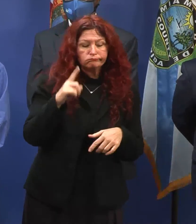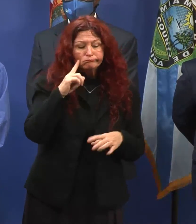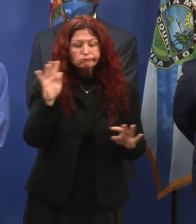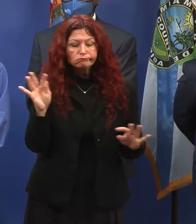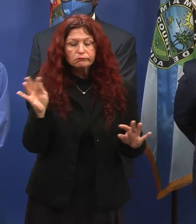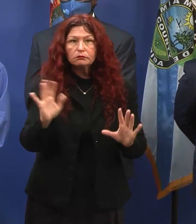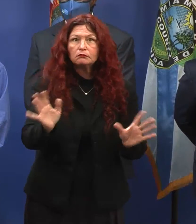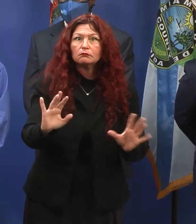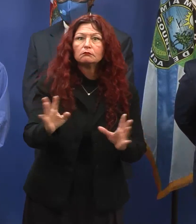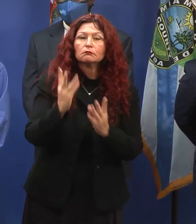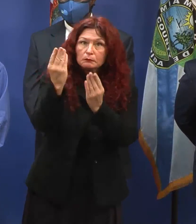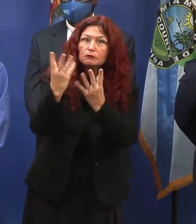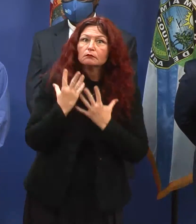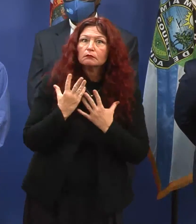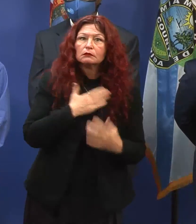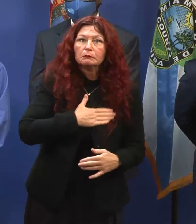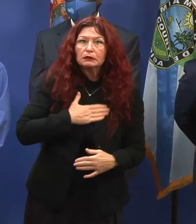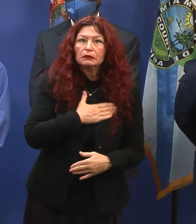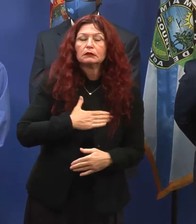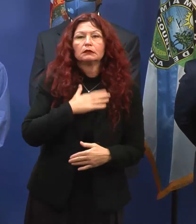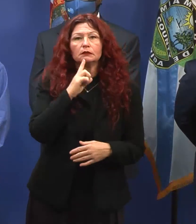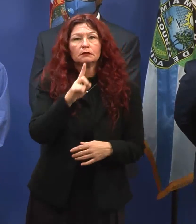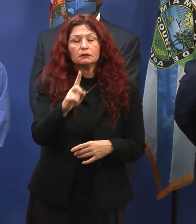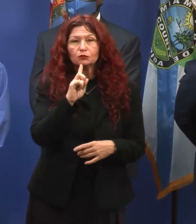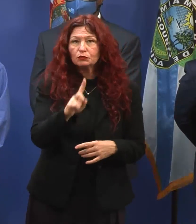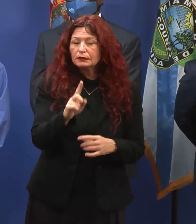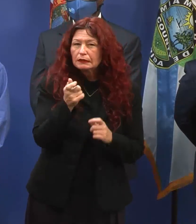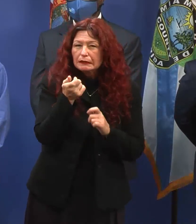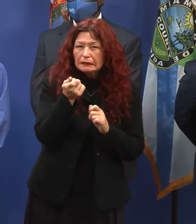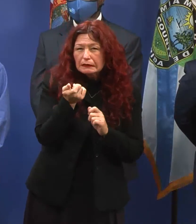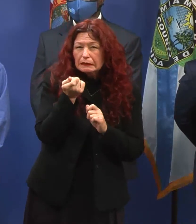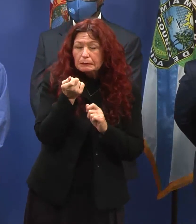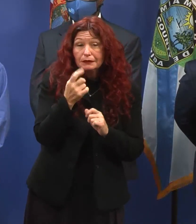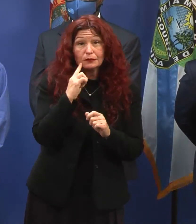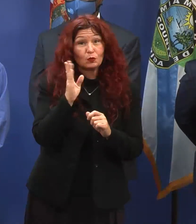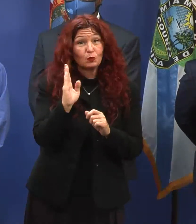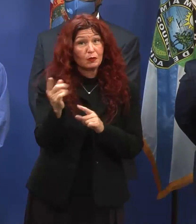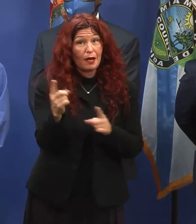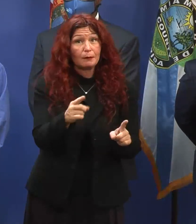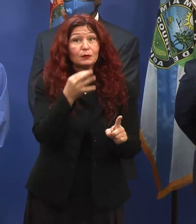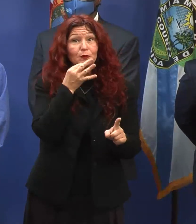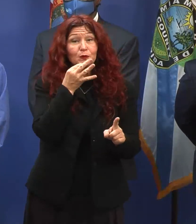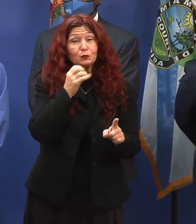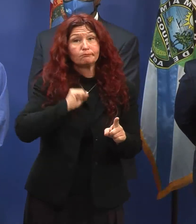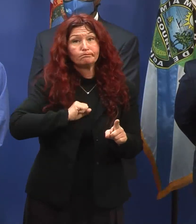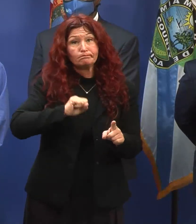you know with these type of crimes that we're going through right now, there are retaliations and we cannot have that.